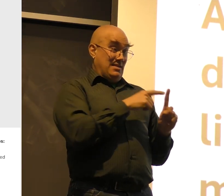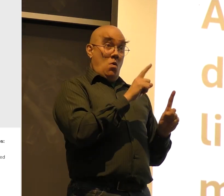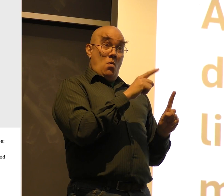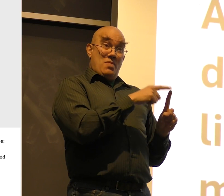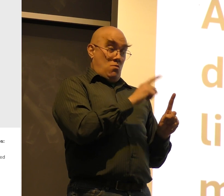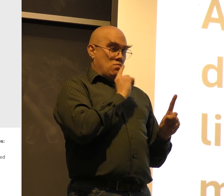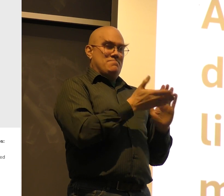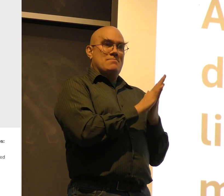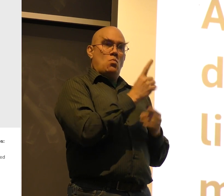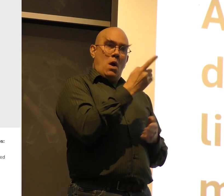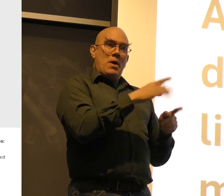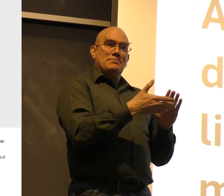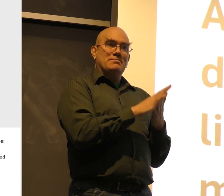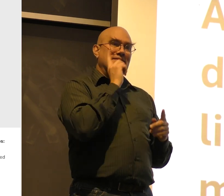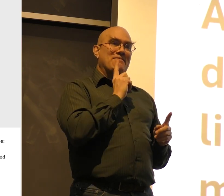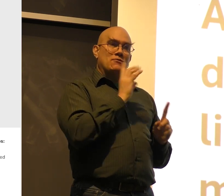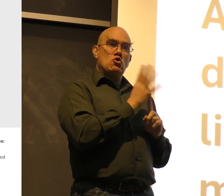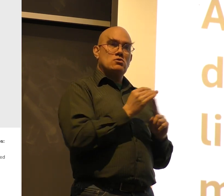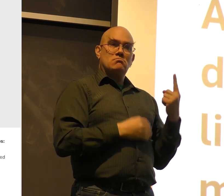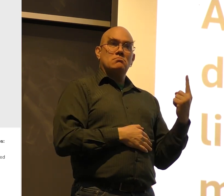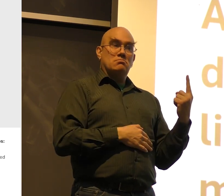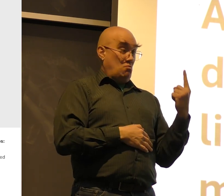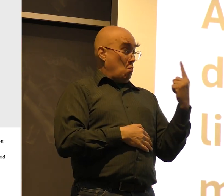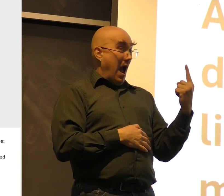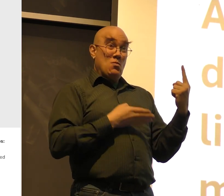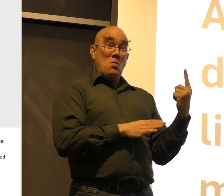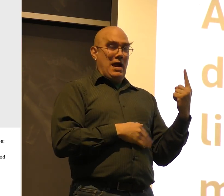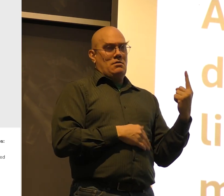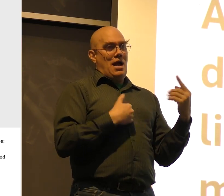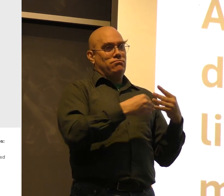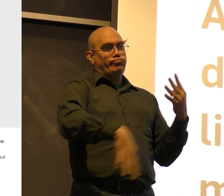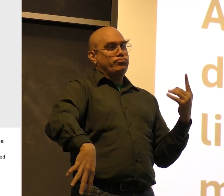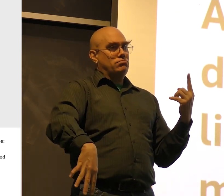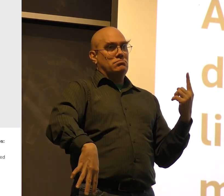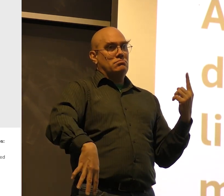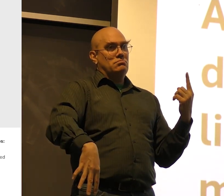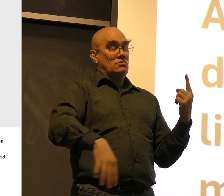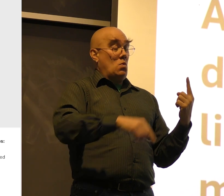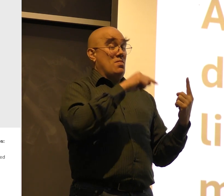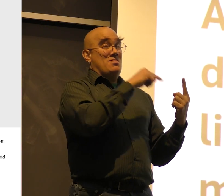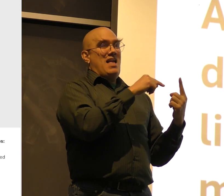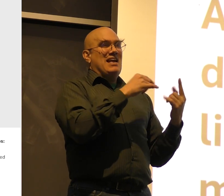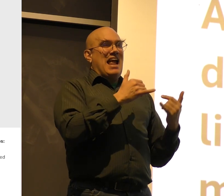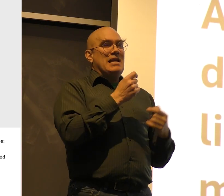applies anymore, because there is no one way to be culturally deaf anymore. There are many ways to be culturally